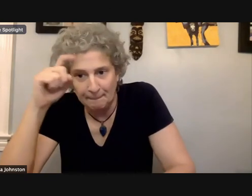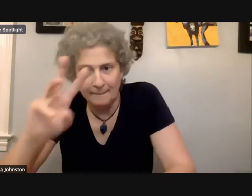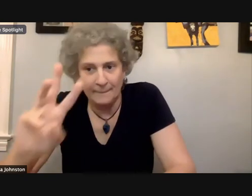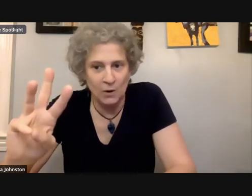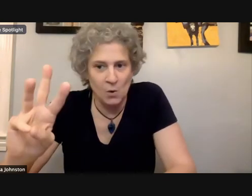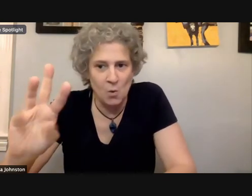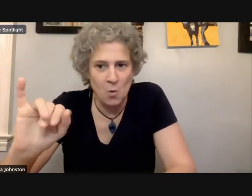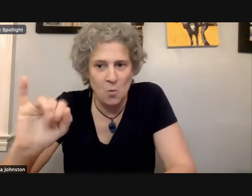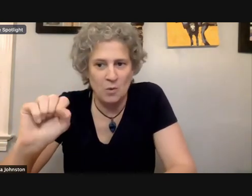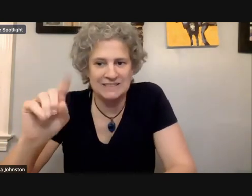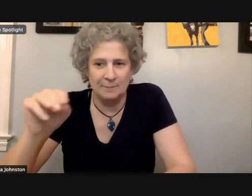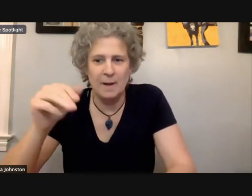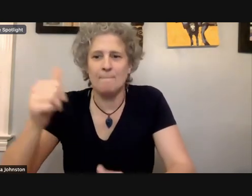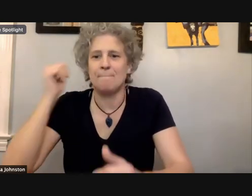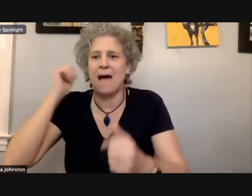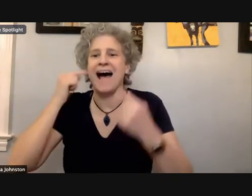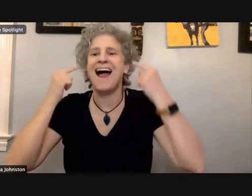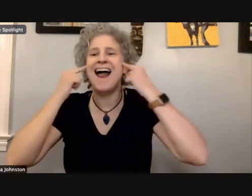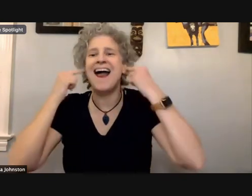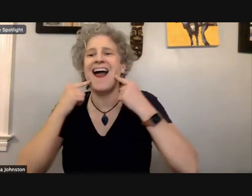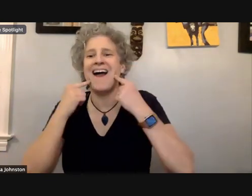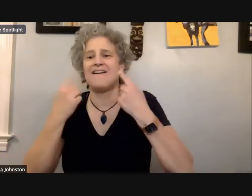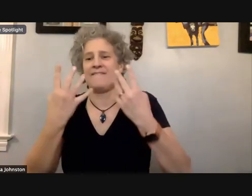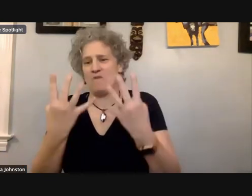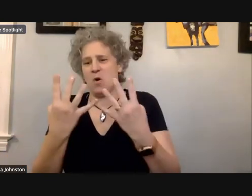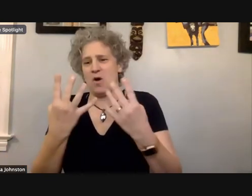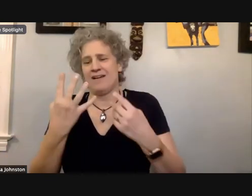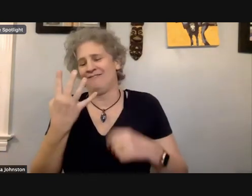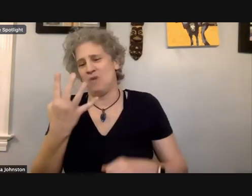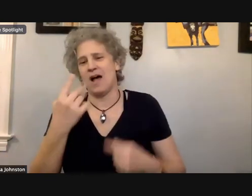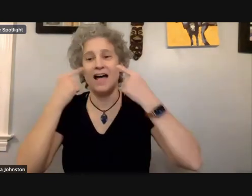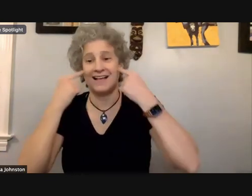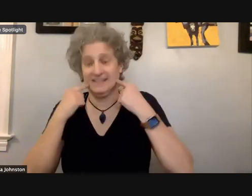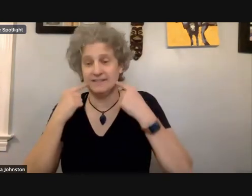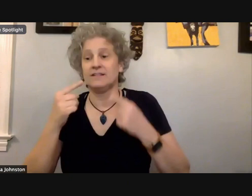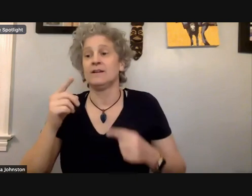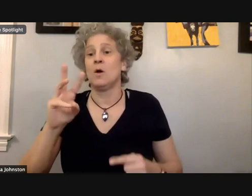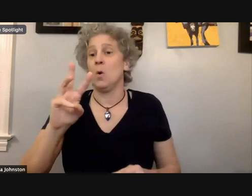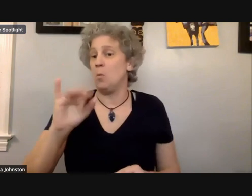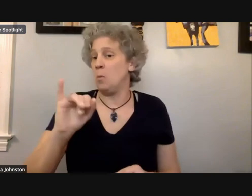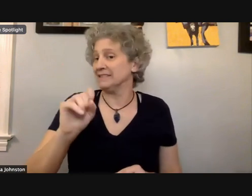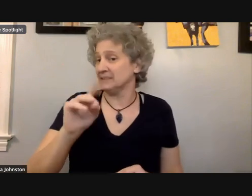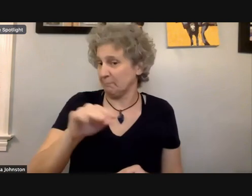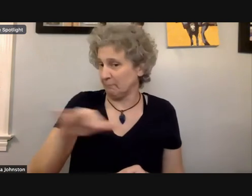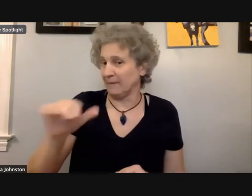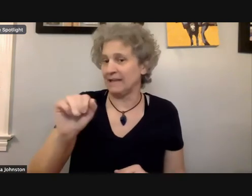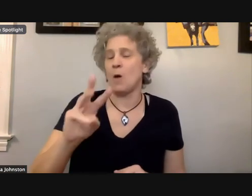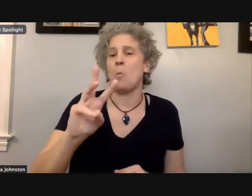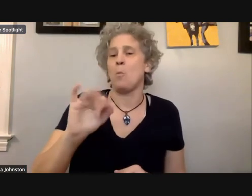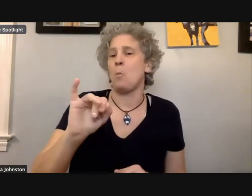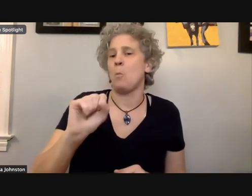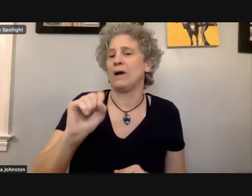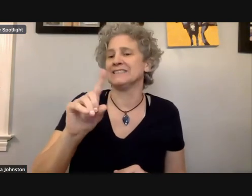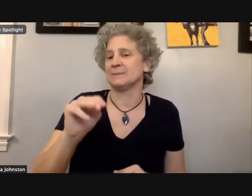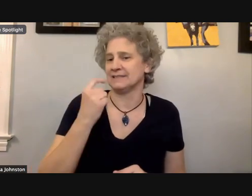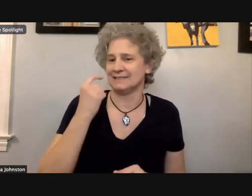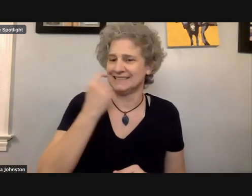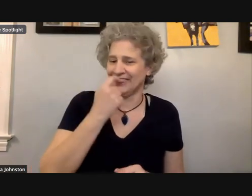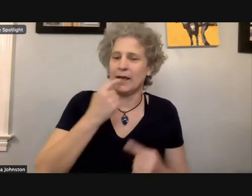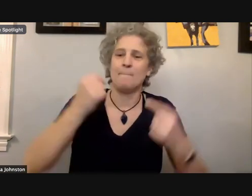ways you can do that. The actual sign for wise or for wisdom. And then typically you have 4. So you can finger